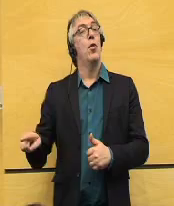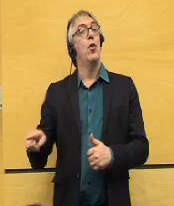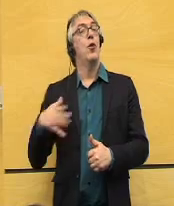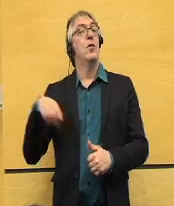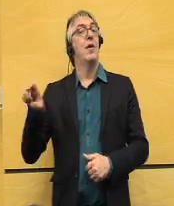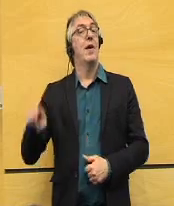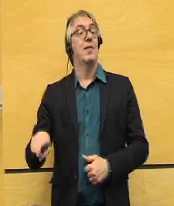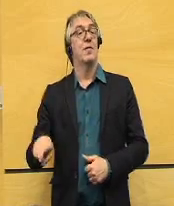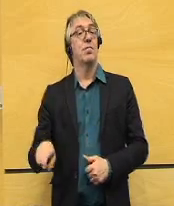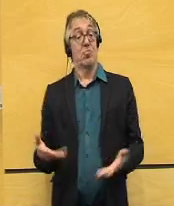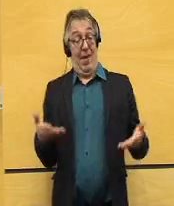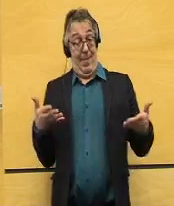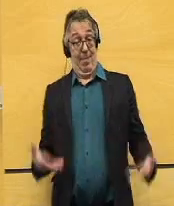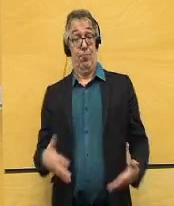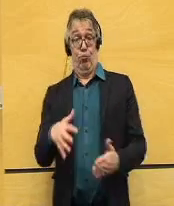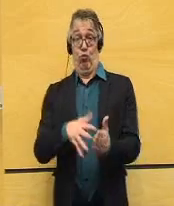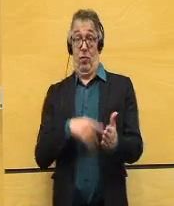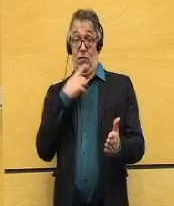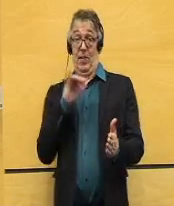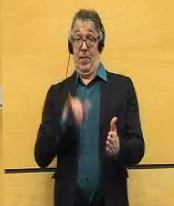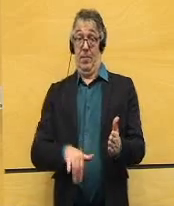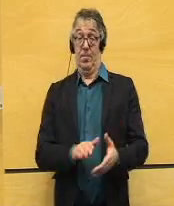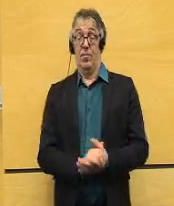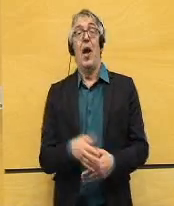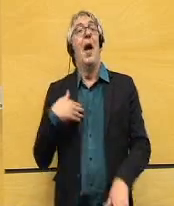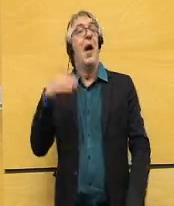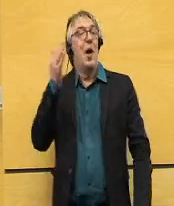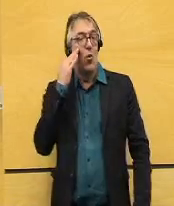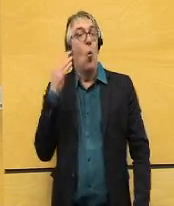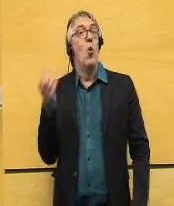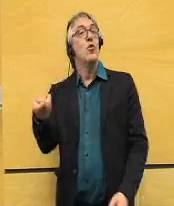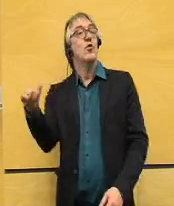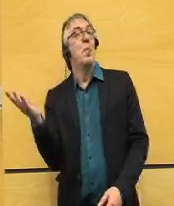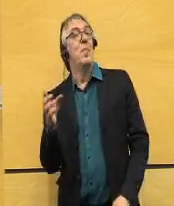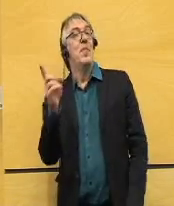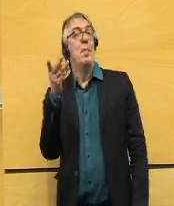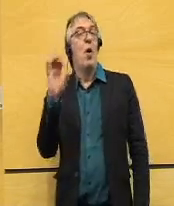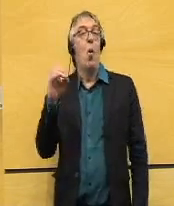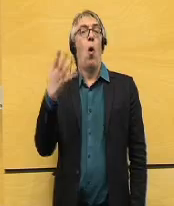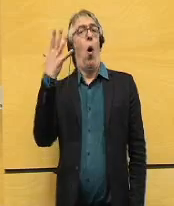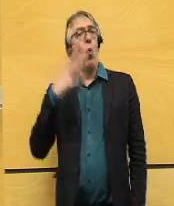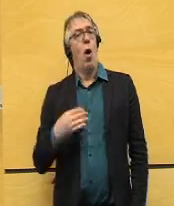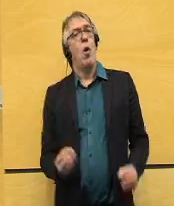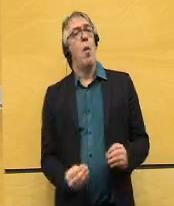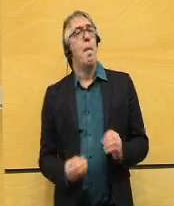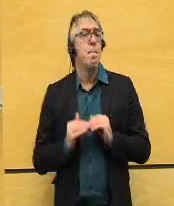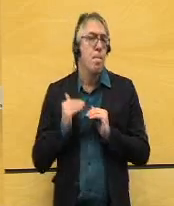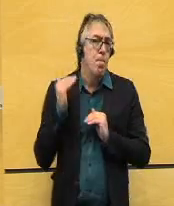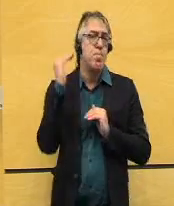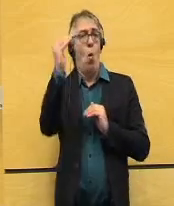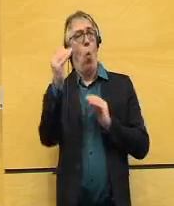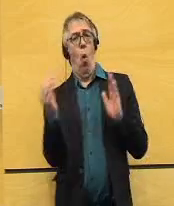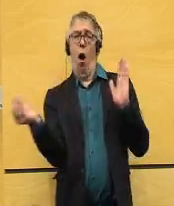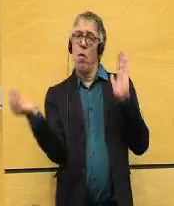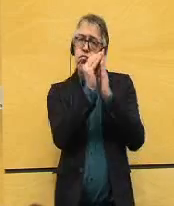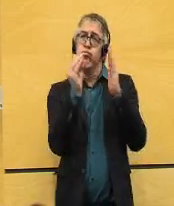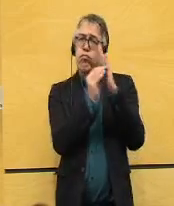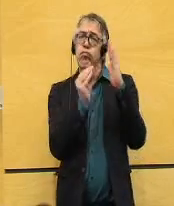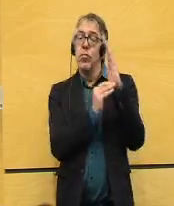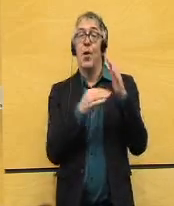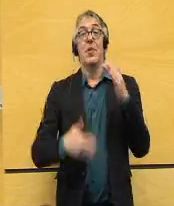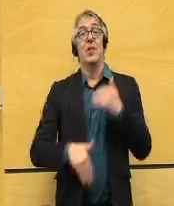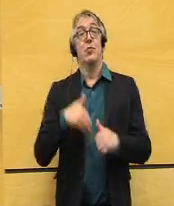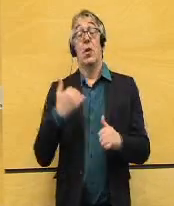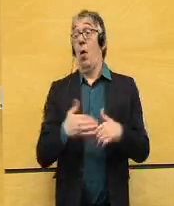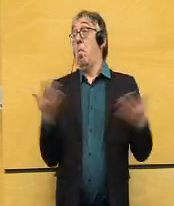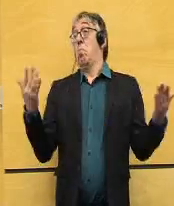affairs. And I do respect that some NGOs would like more mention of persons with disabilities in the draft constitution. And this is